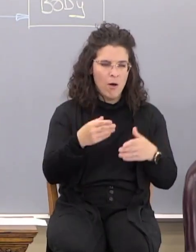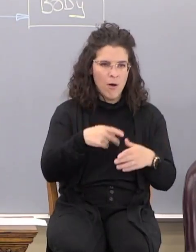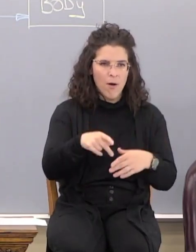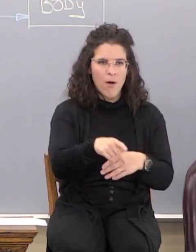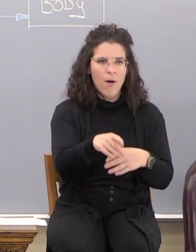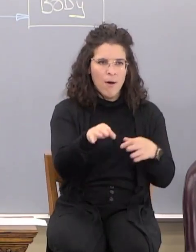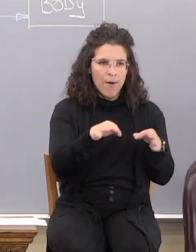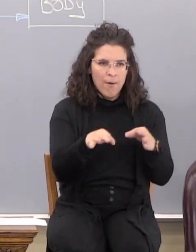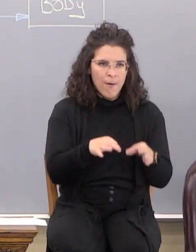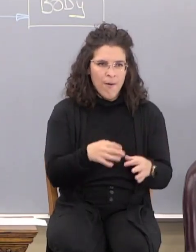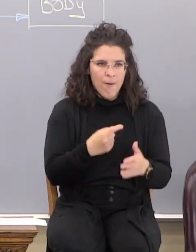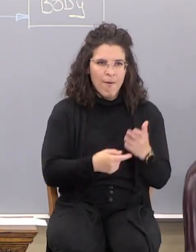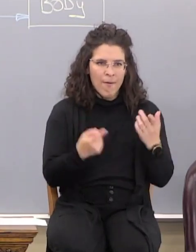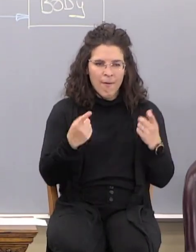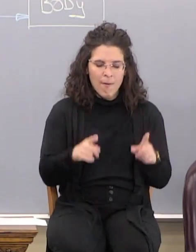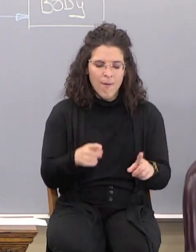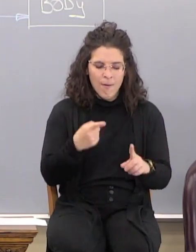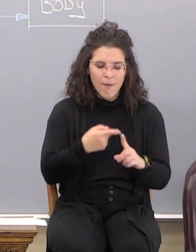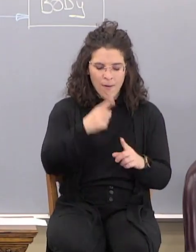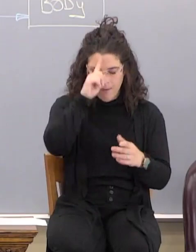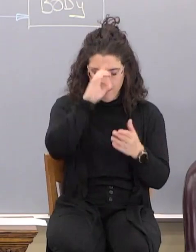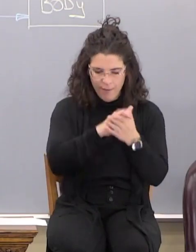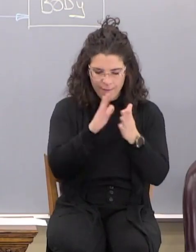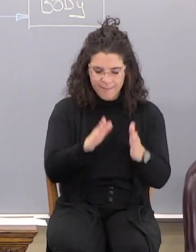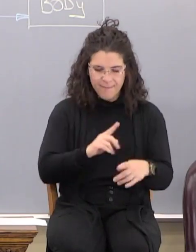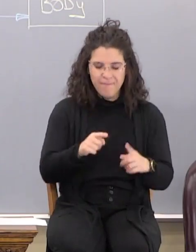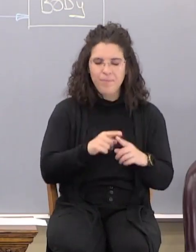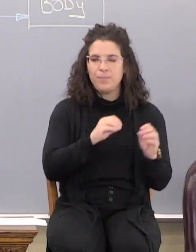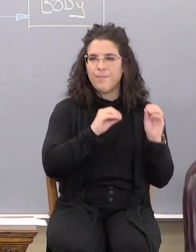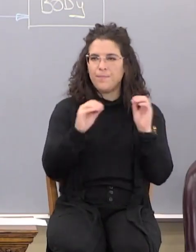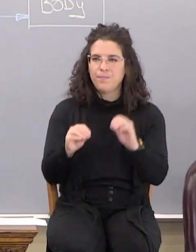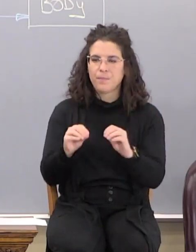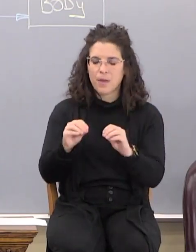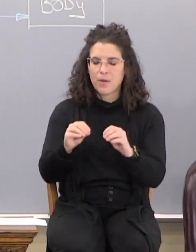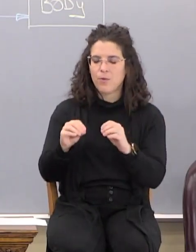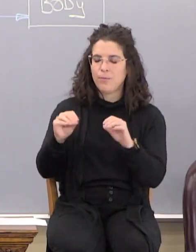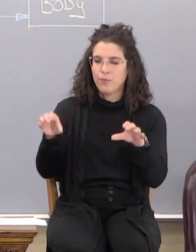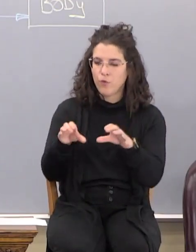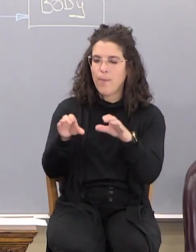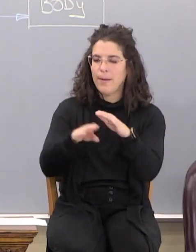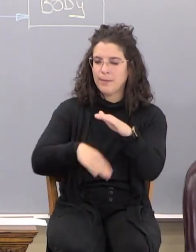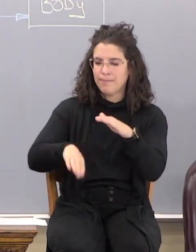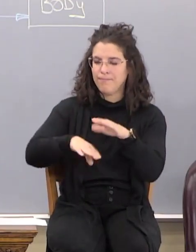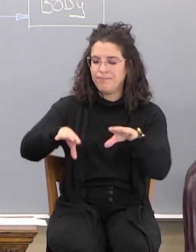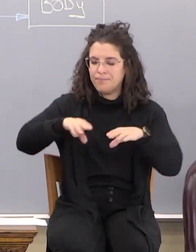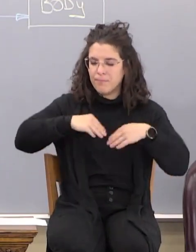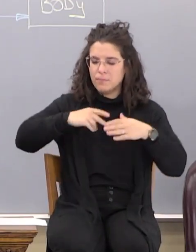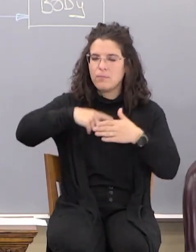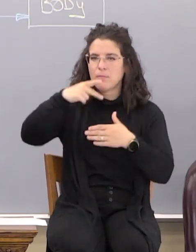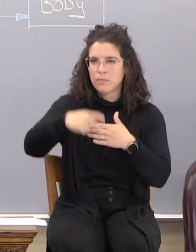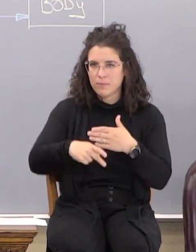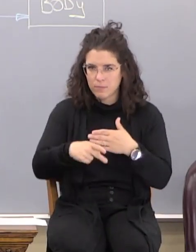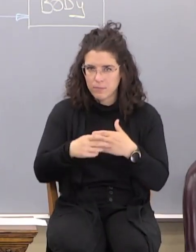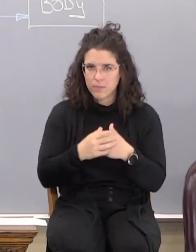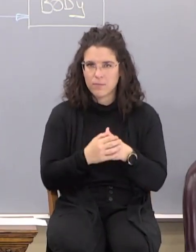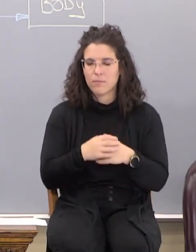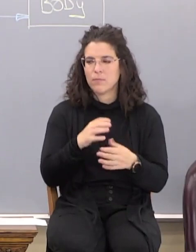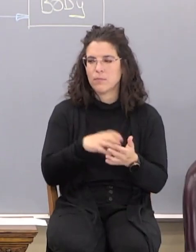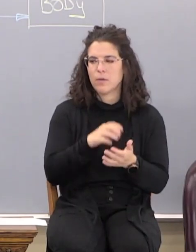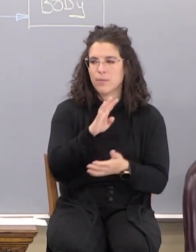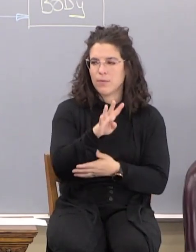explaining what happens to a believer when they put themselves under a performance-based acceptance program. Chapter